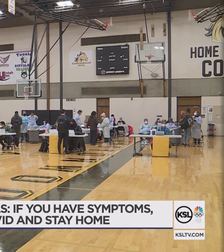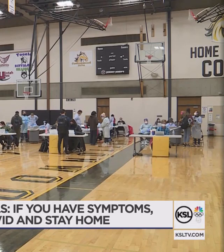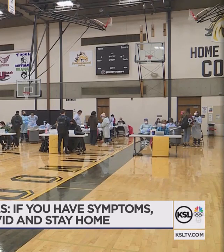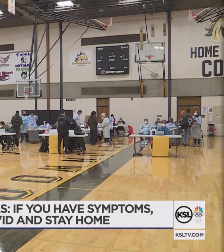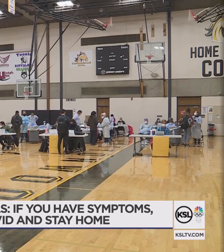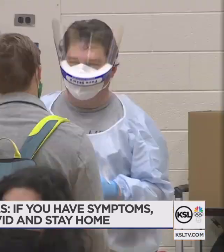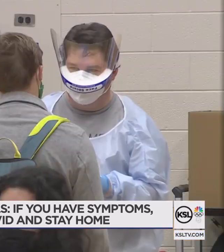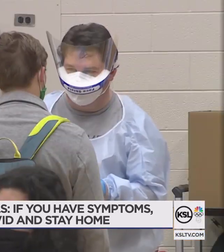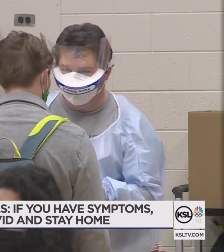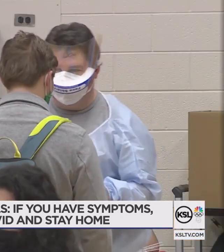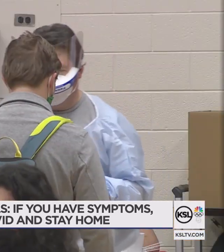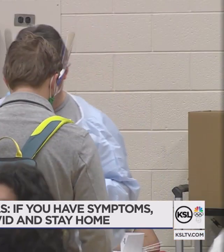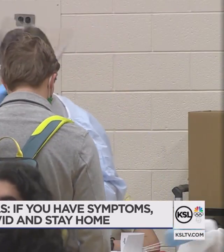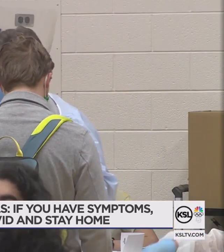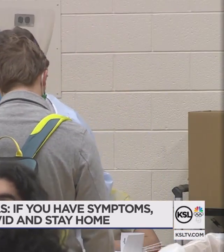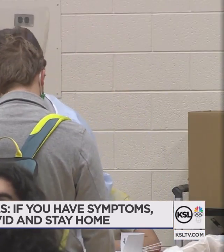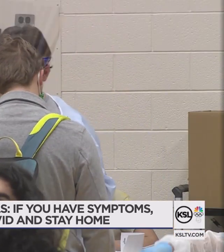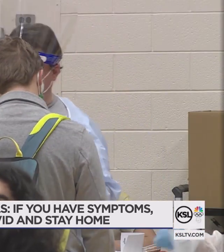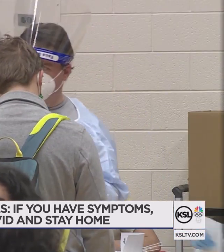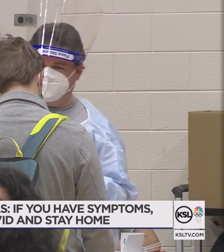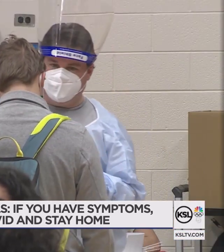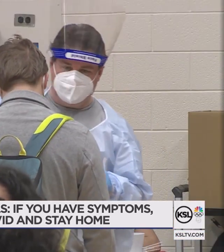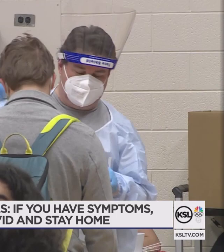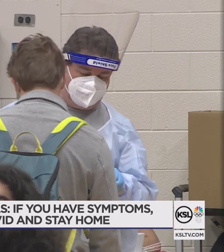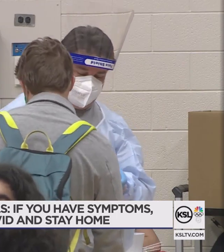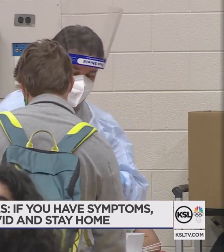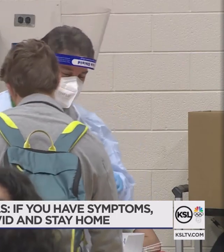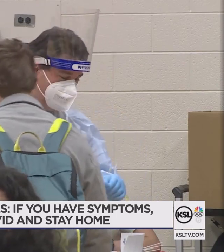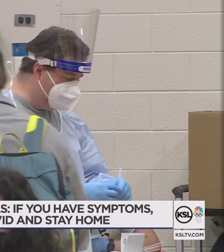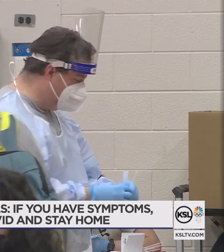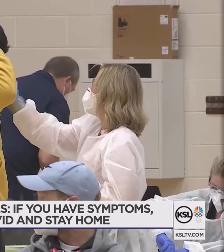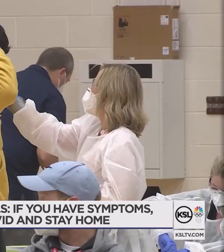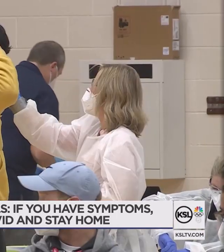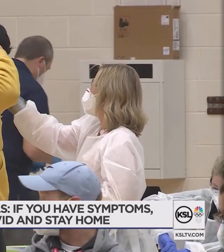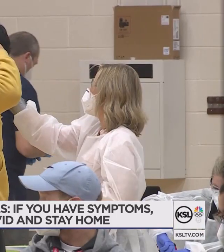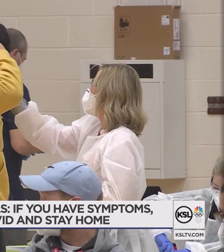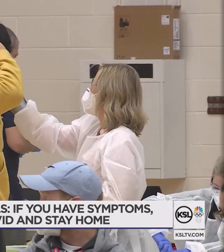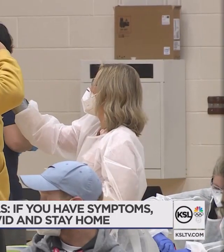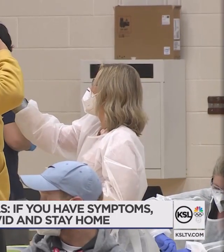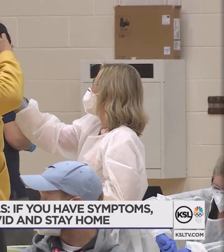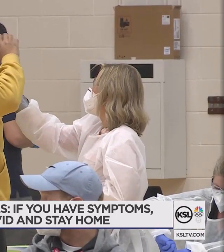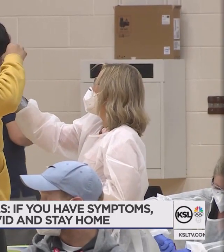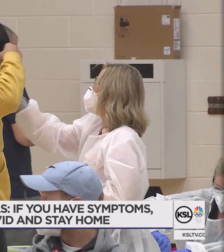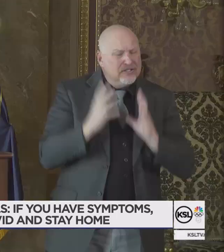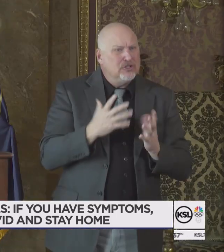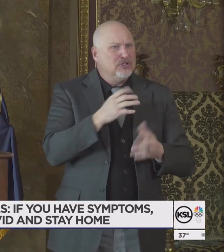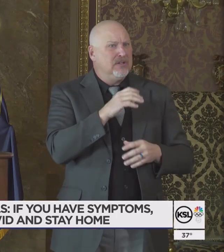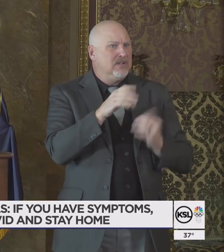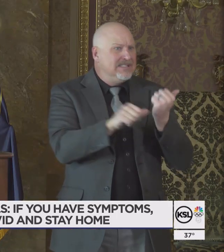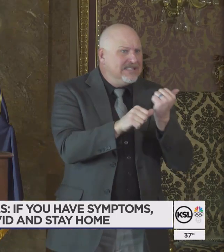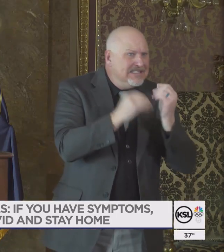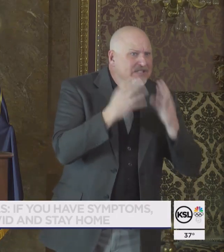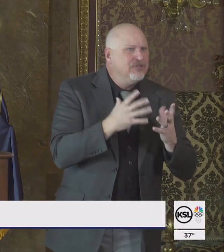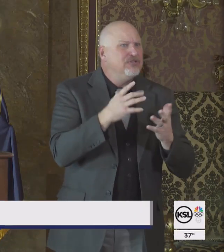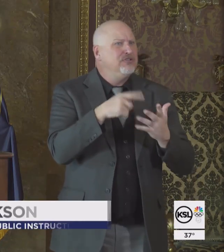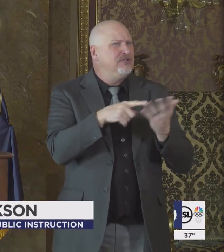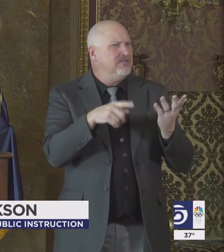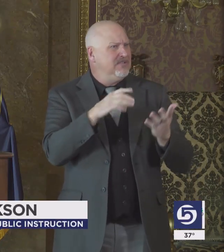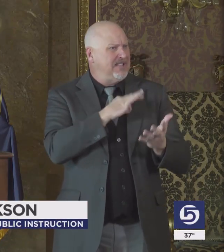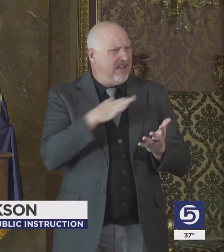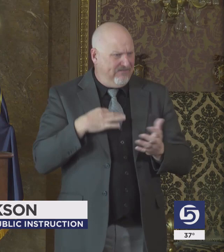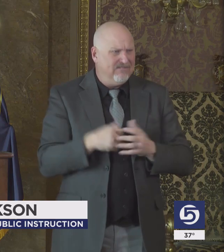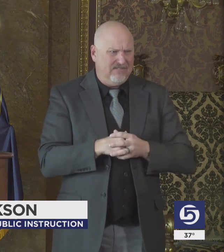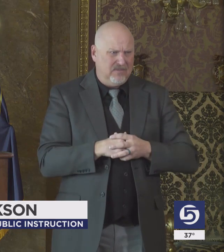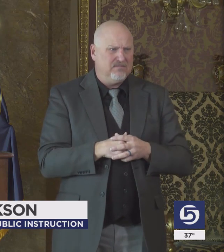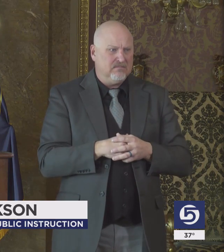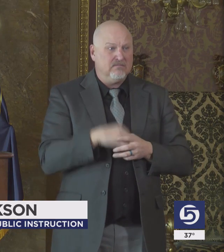new COVID cases increased from 1,200 a day to 9,500. Recently, one school district in Utah saw nearly one out